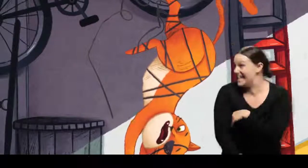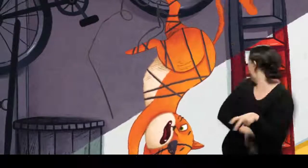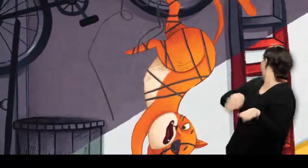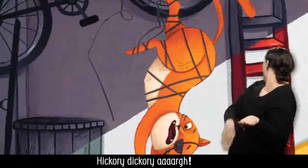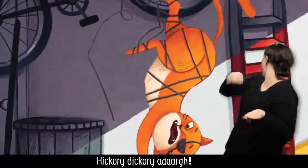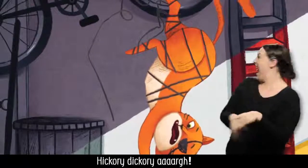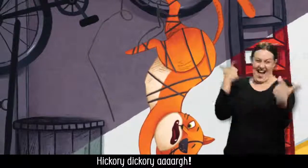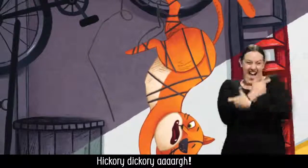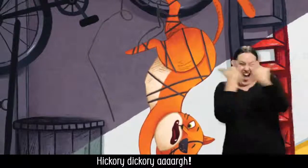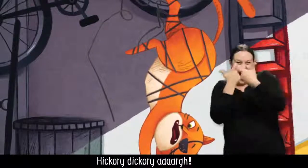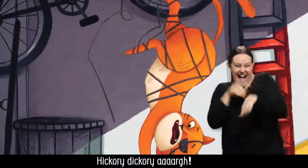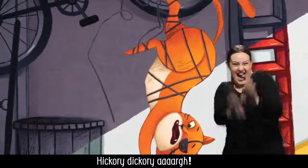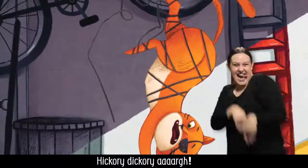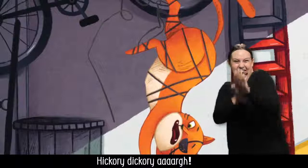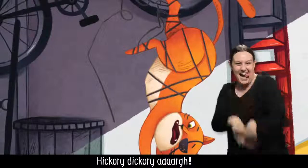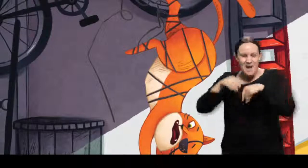hickory dickory